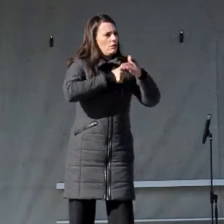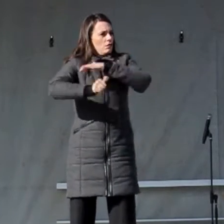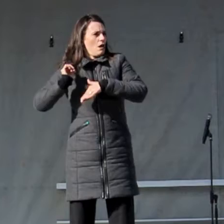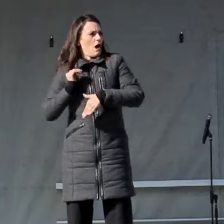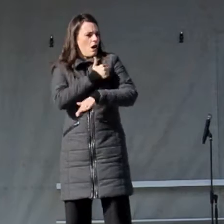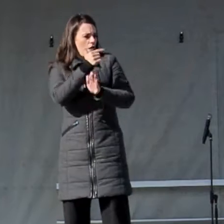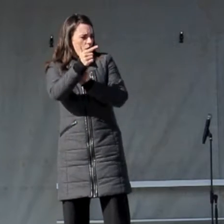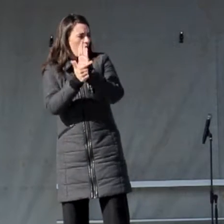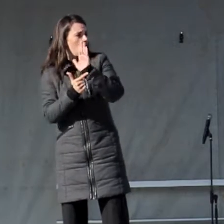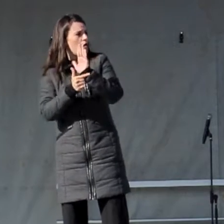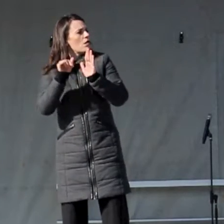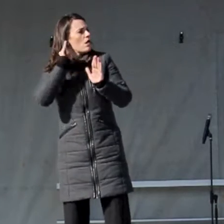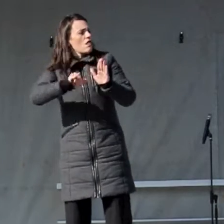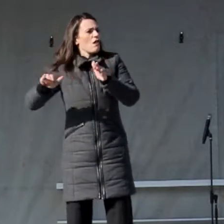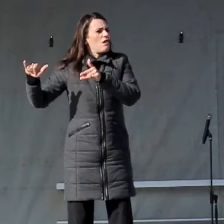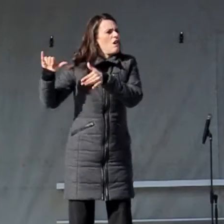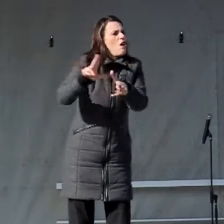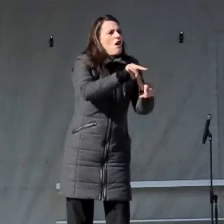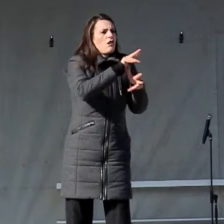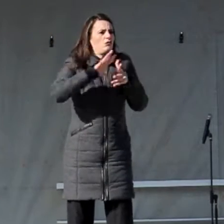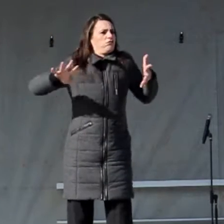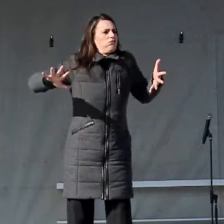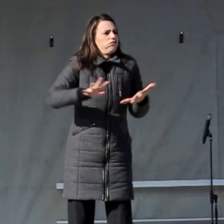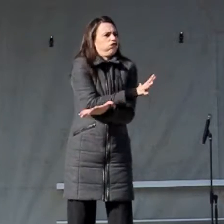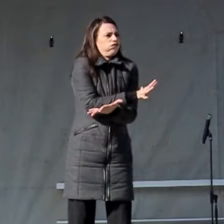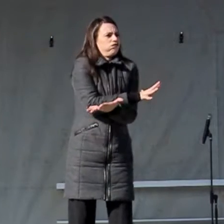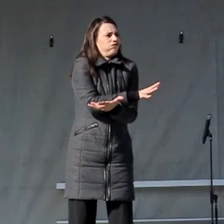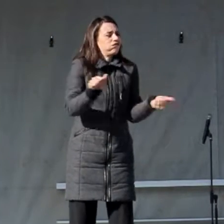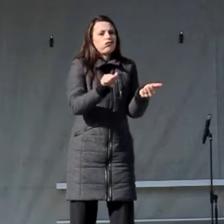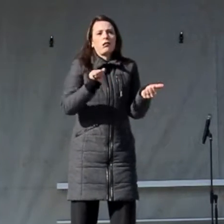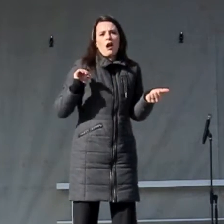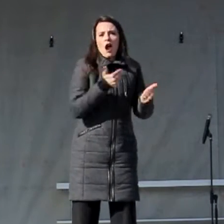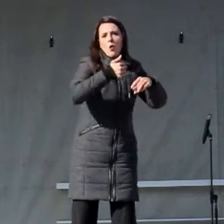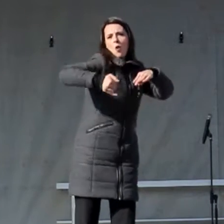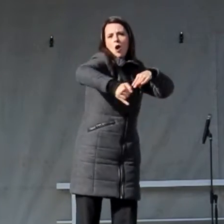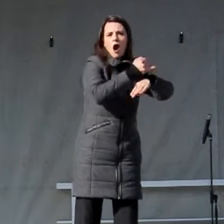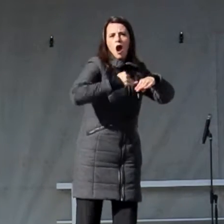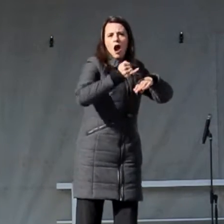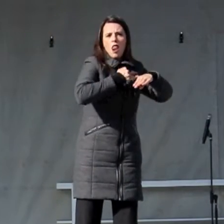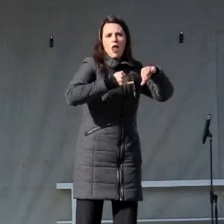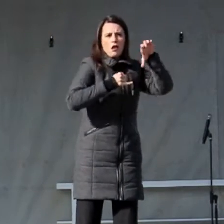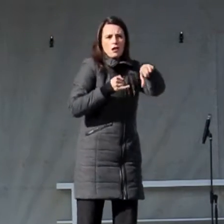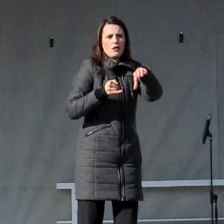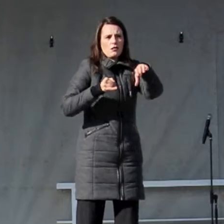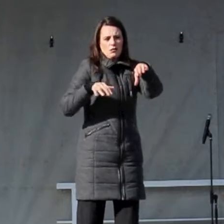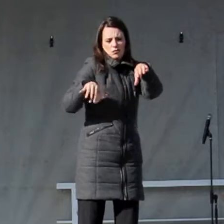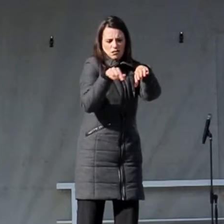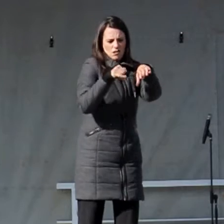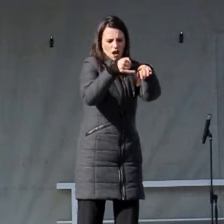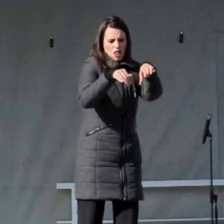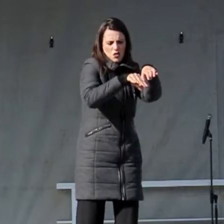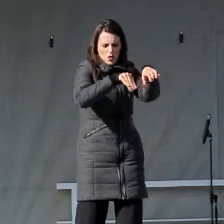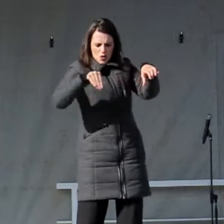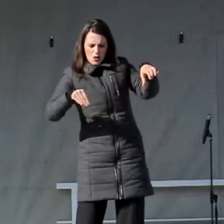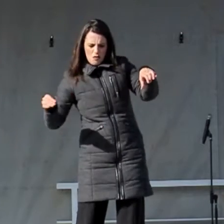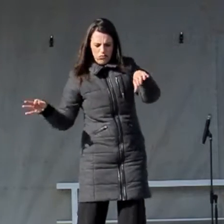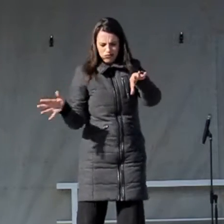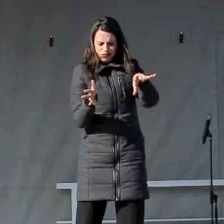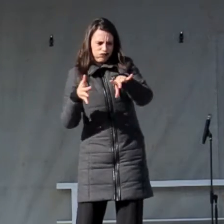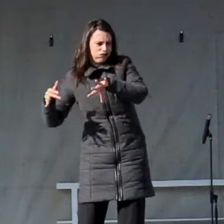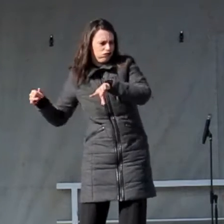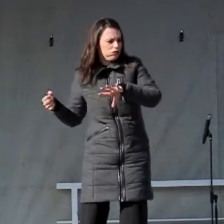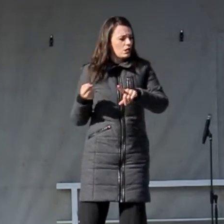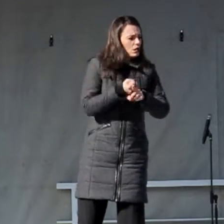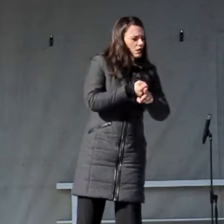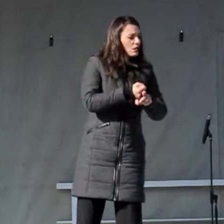have completely devastated the island by making landfall just south of Yabucoa. More than